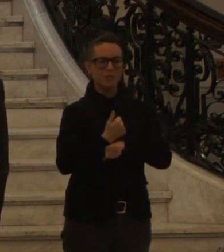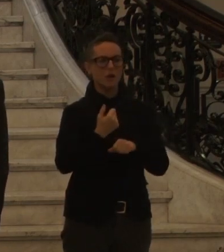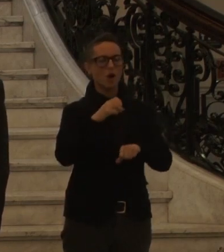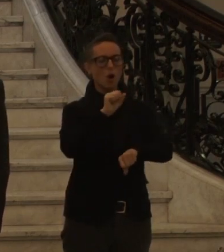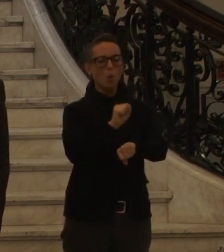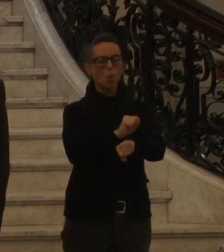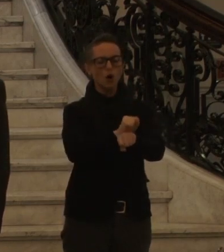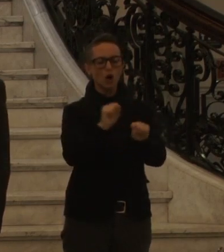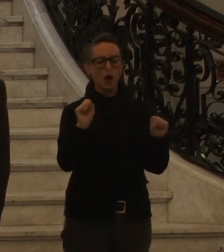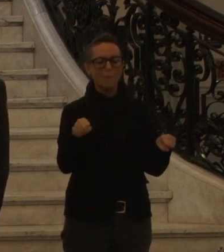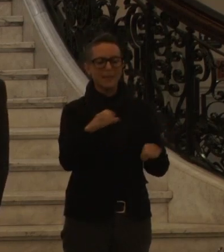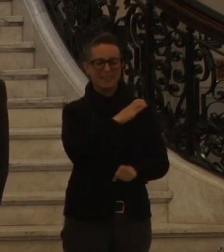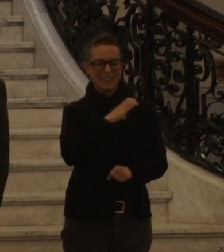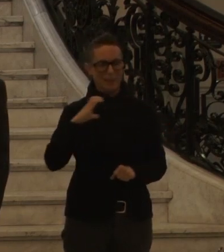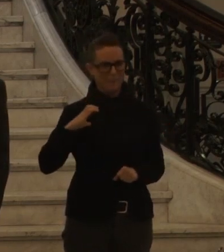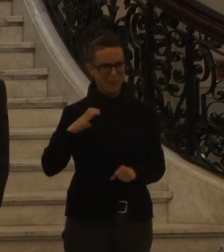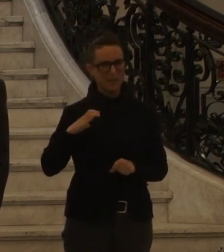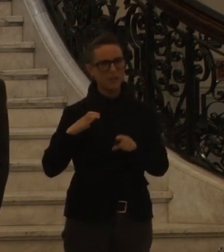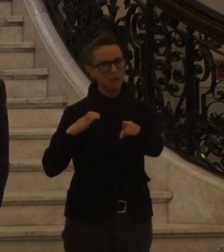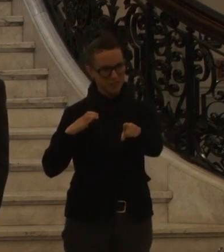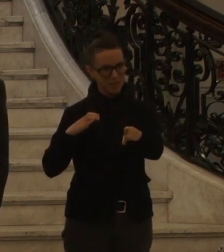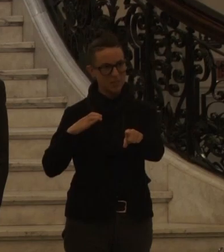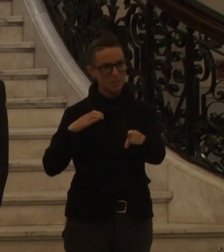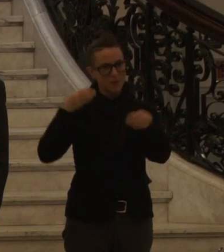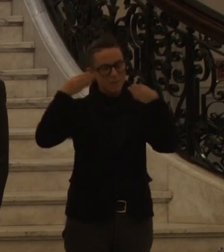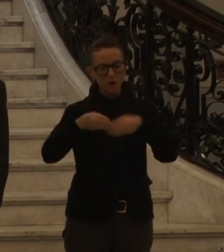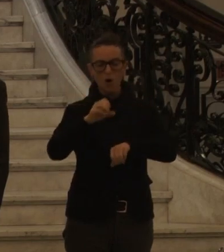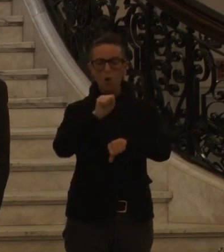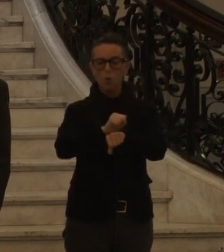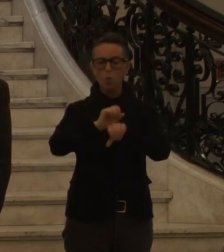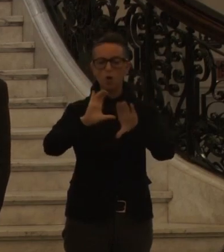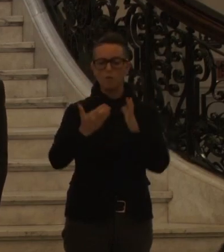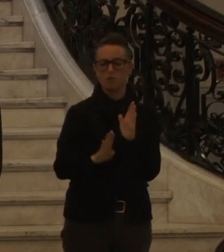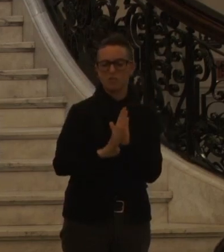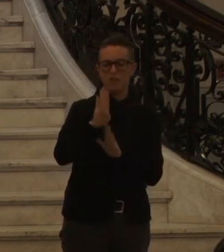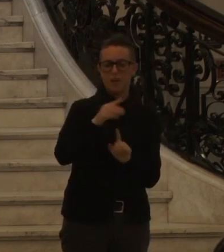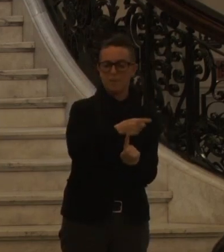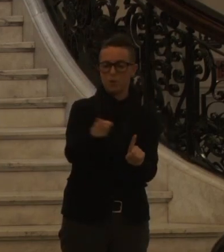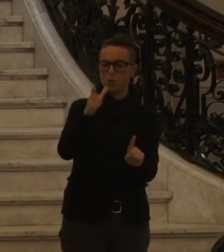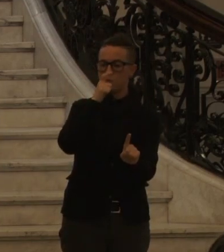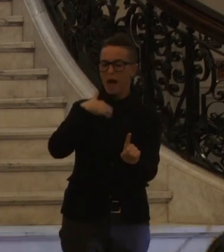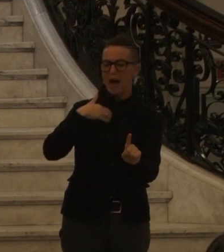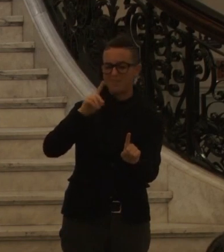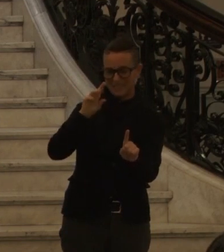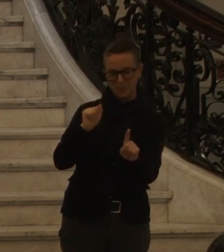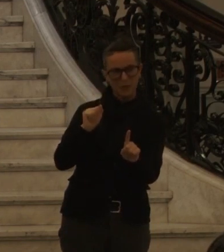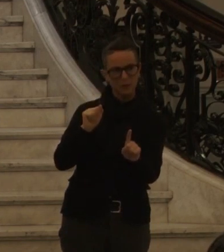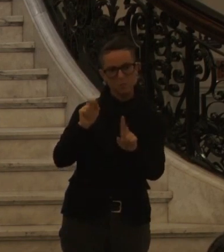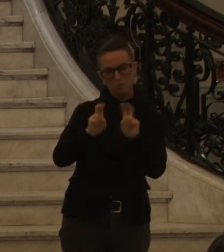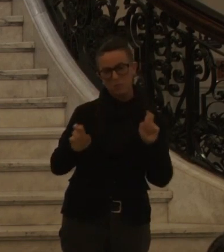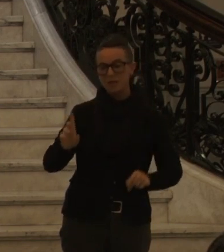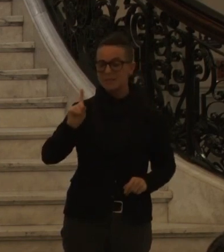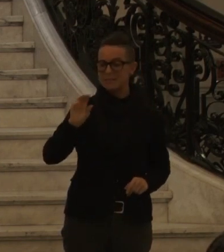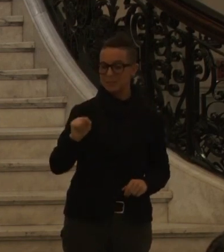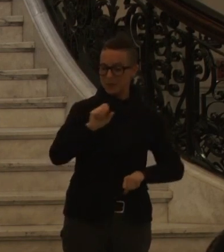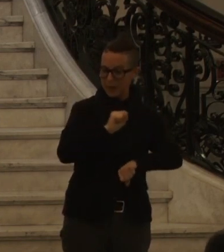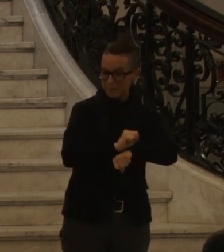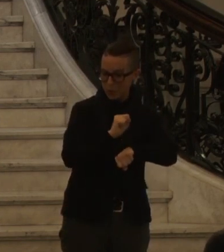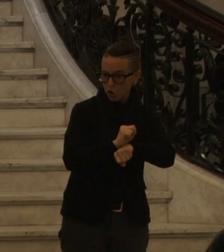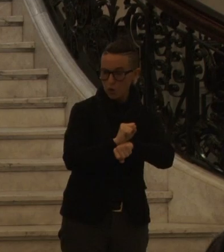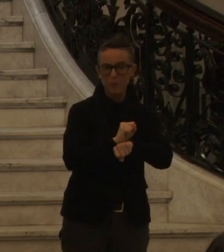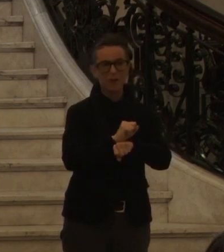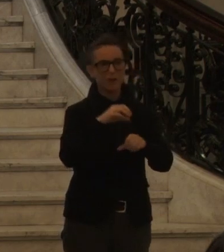workability committee. And he's been focusing on workforce development for persons with disabilities, assessing disability employment